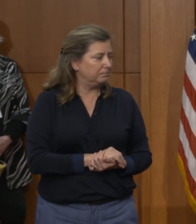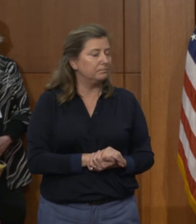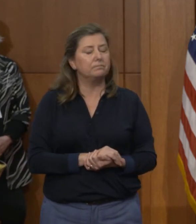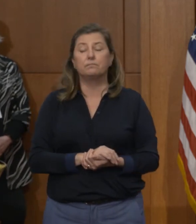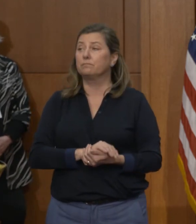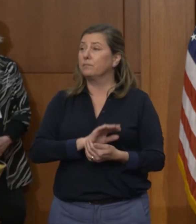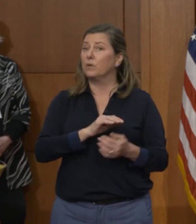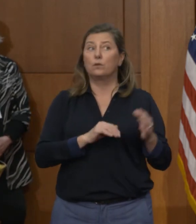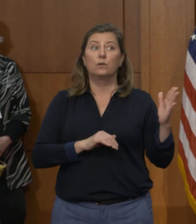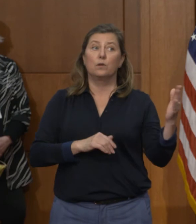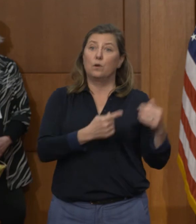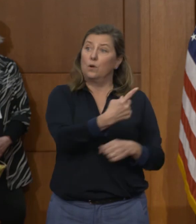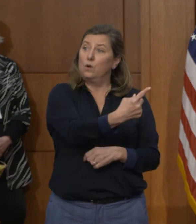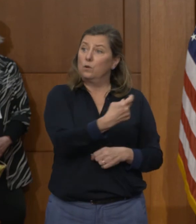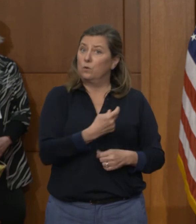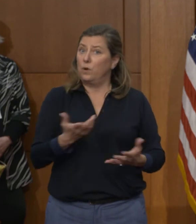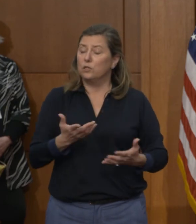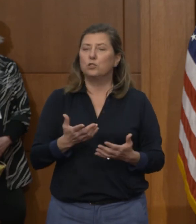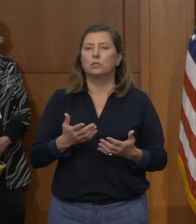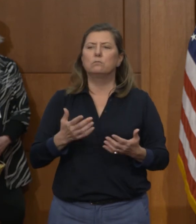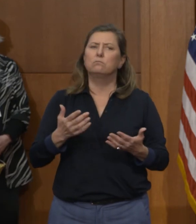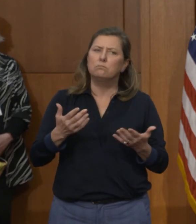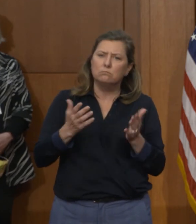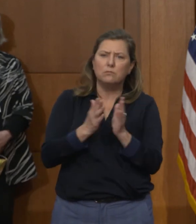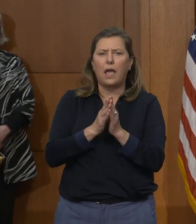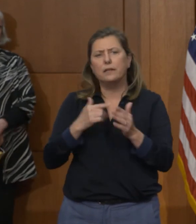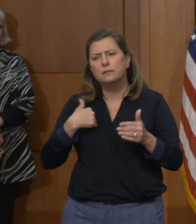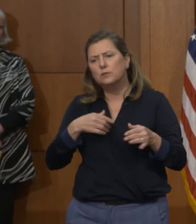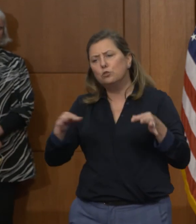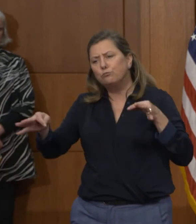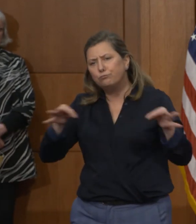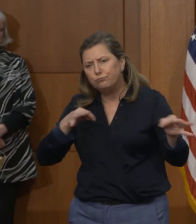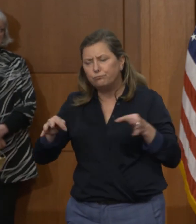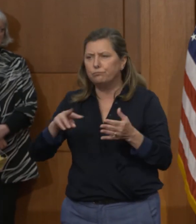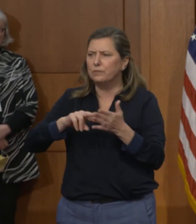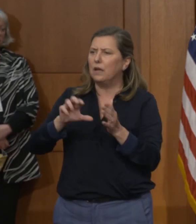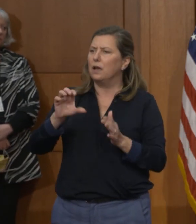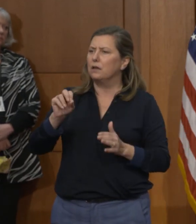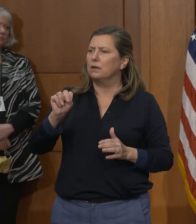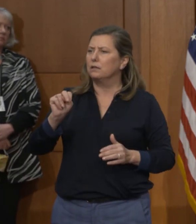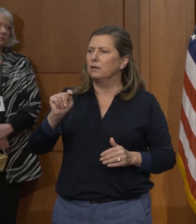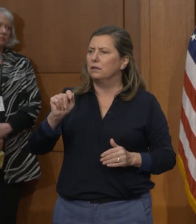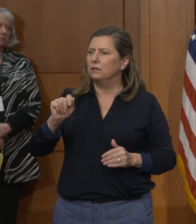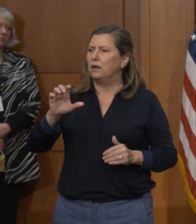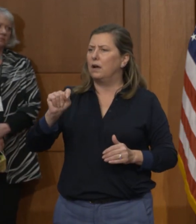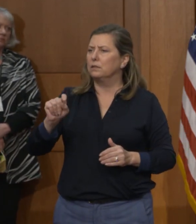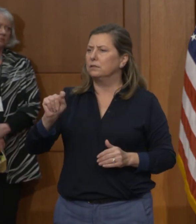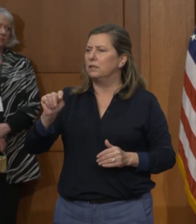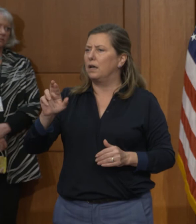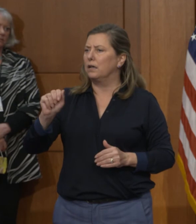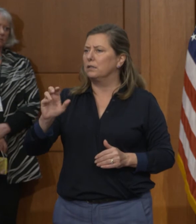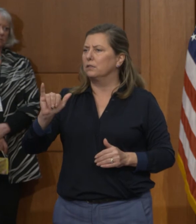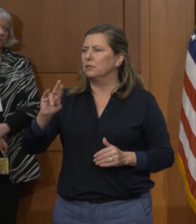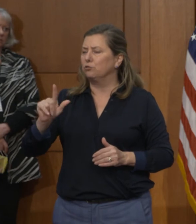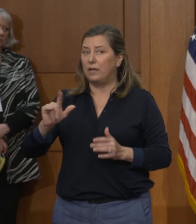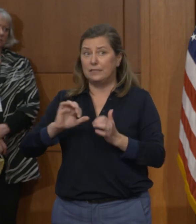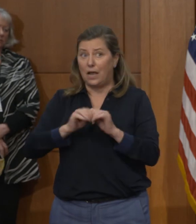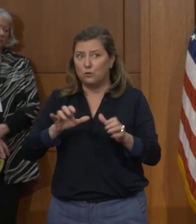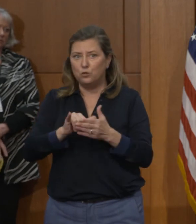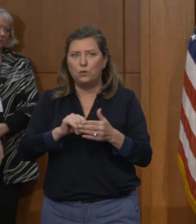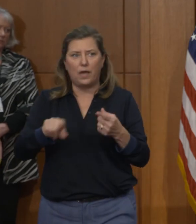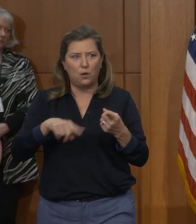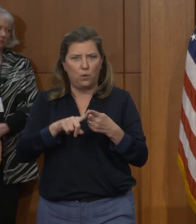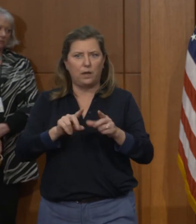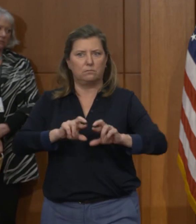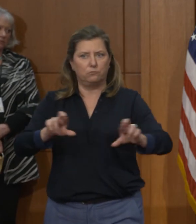The question was to please expand upon contact tracing and how we propose to do that as we step up